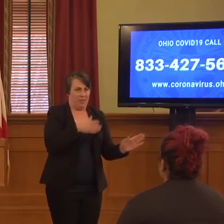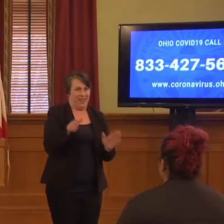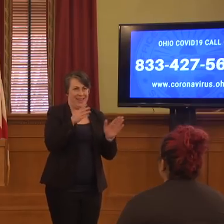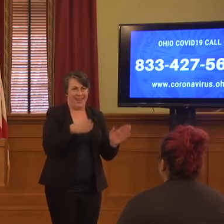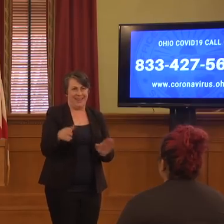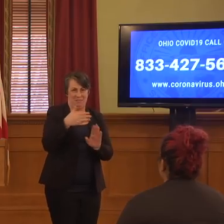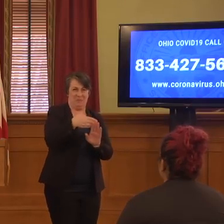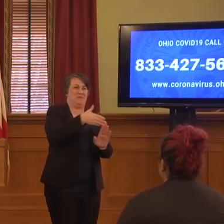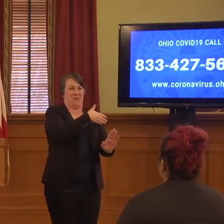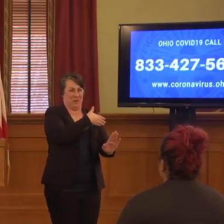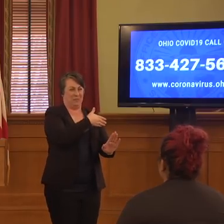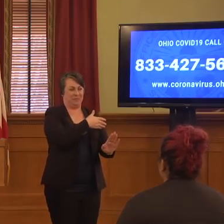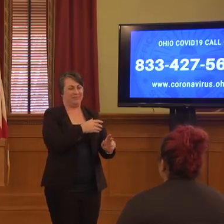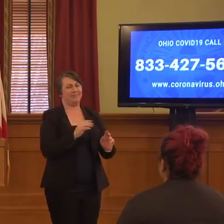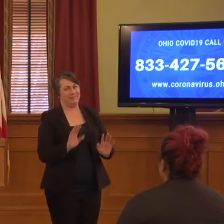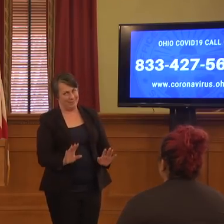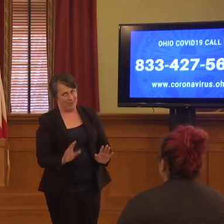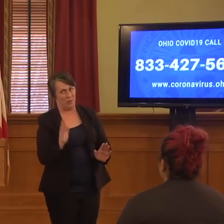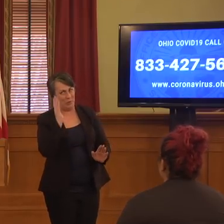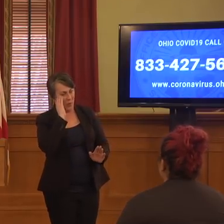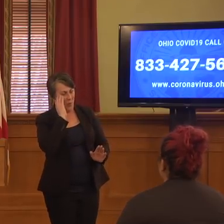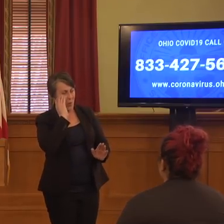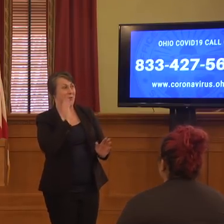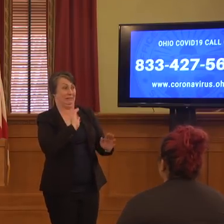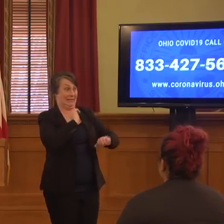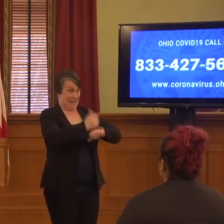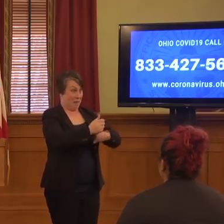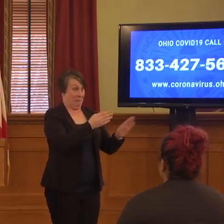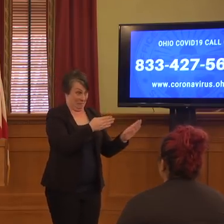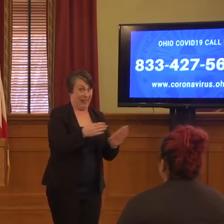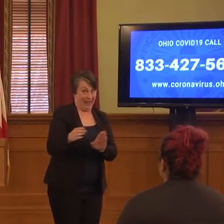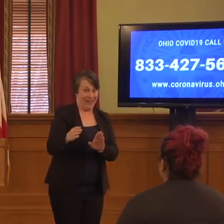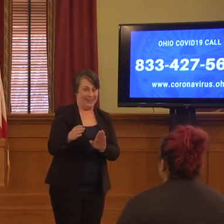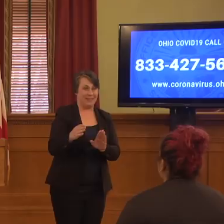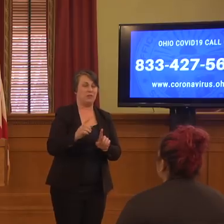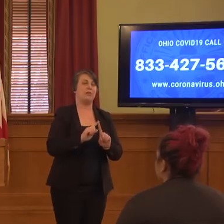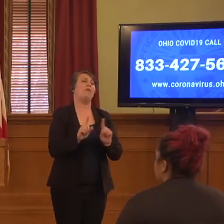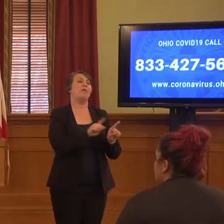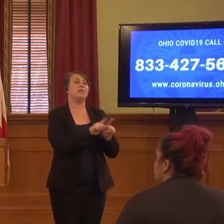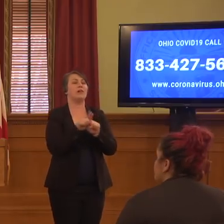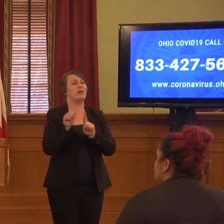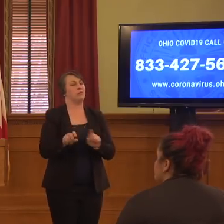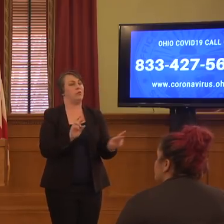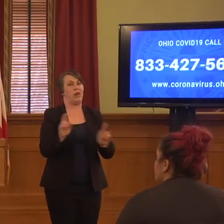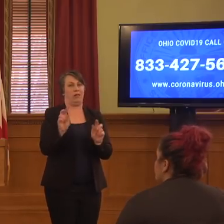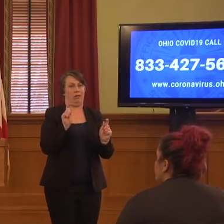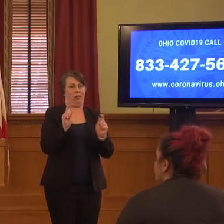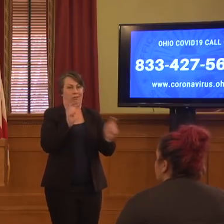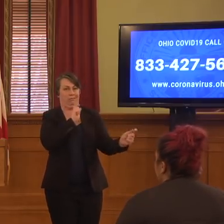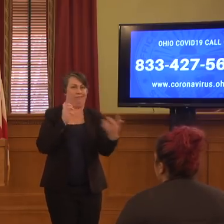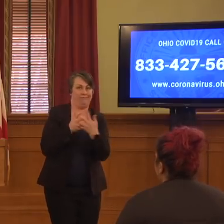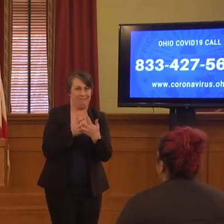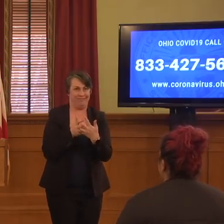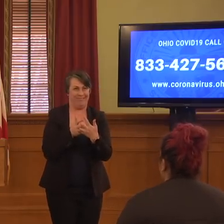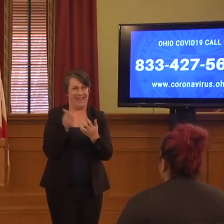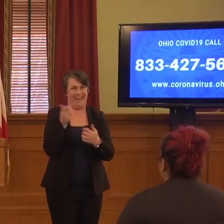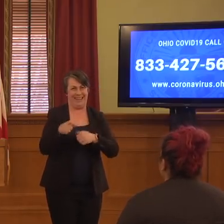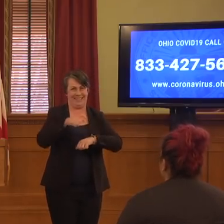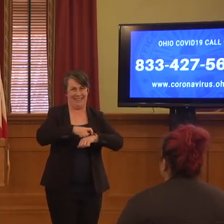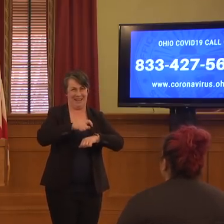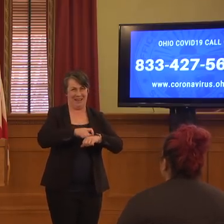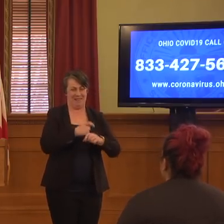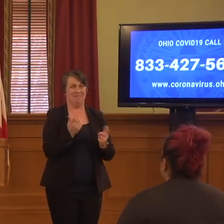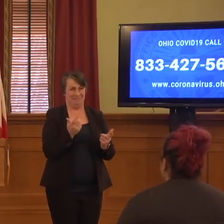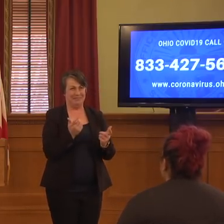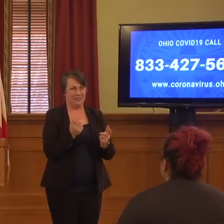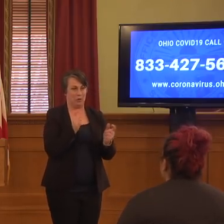have your plan, but it's predictably unpredictable. So we knew what all the steps are, and with each stage of a pandemic,